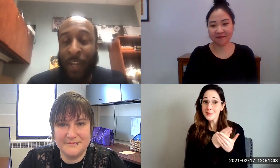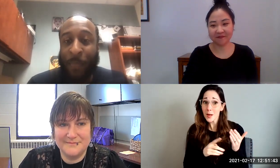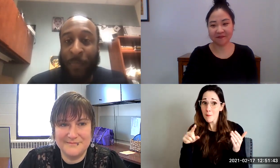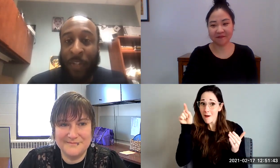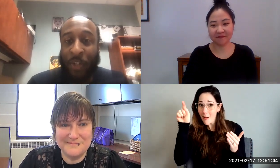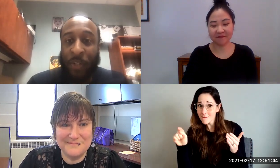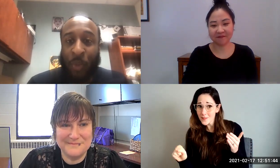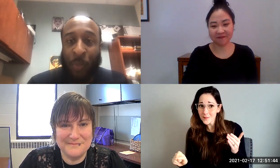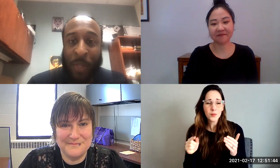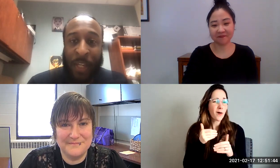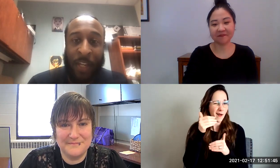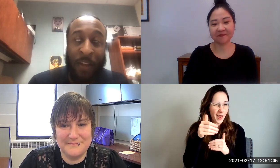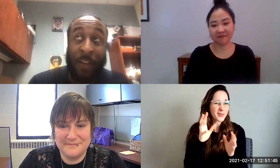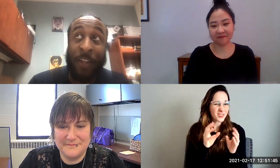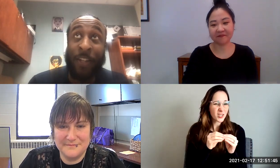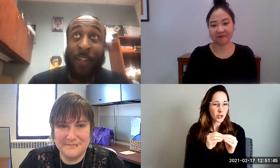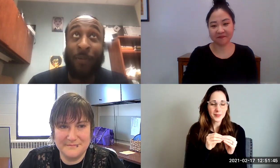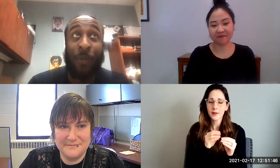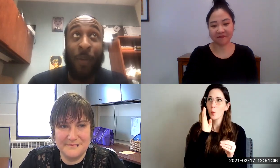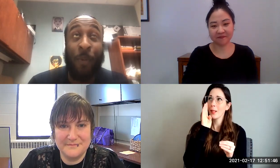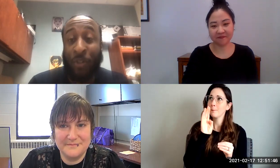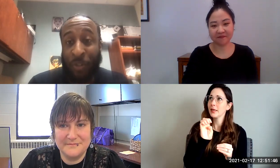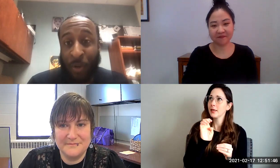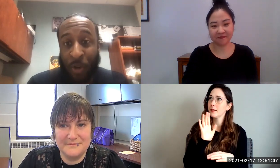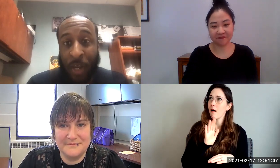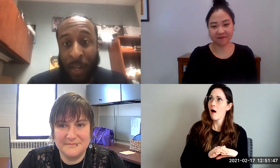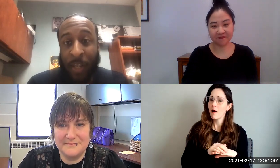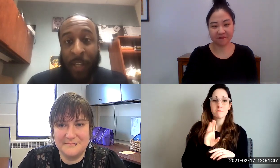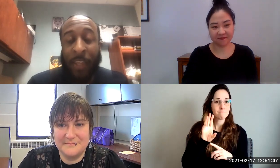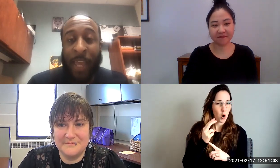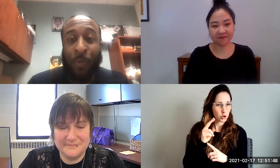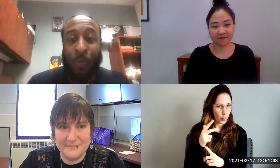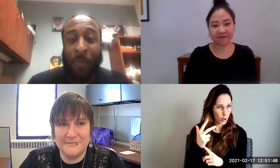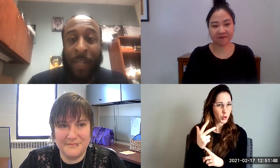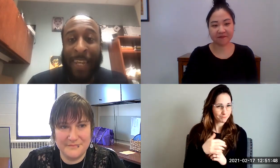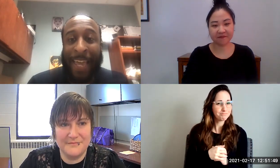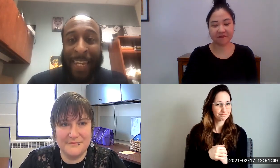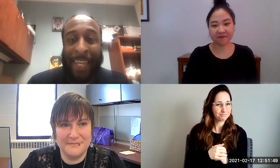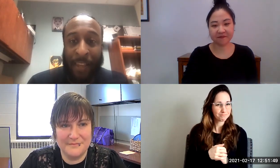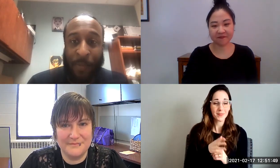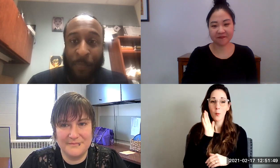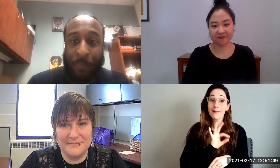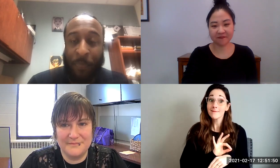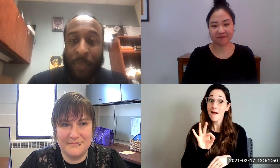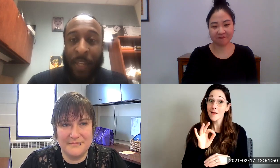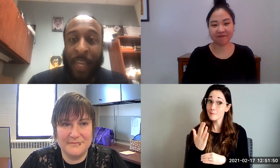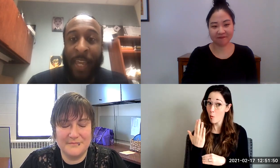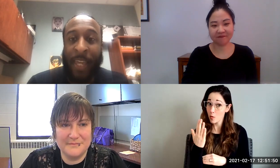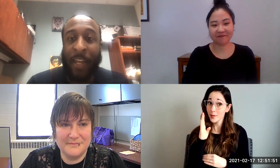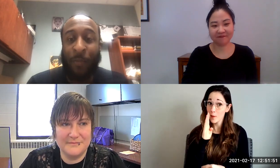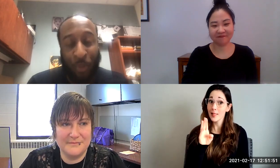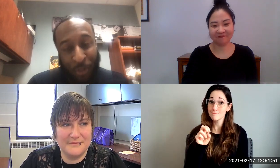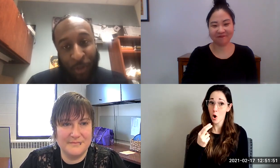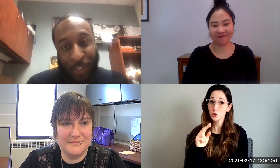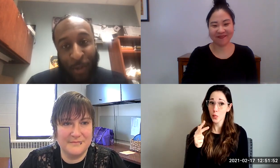next session, which will be on March 3rd. That one will be at 9 a.m.